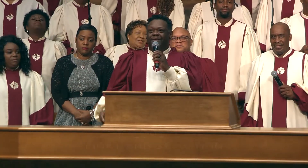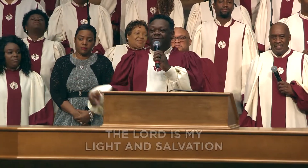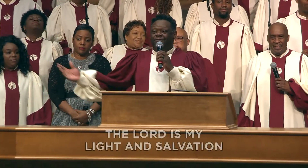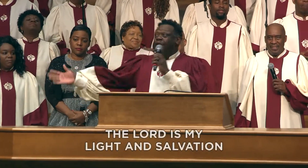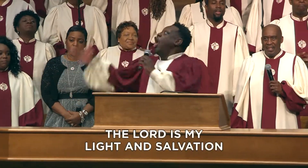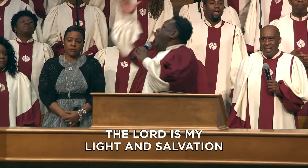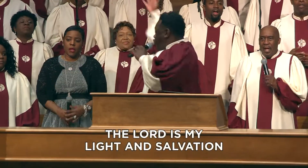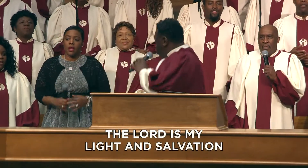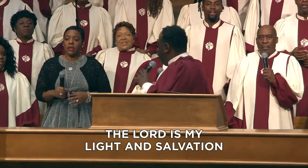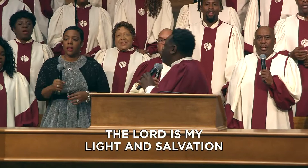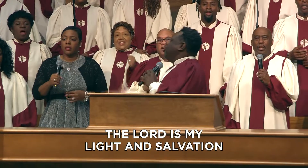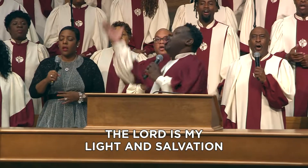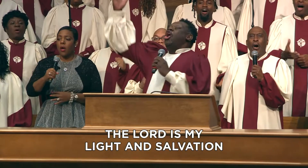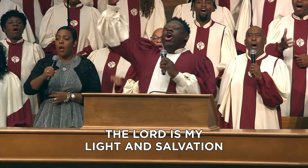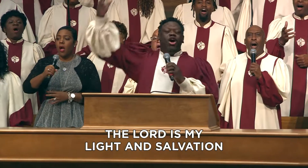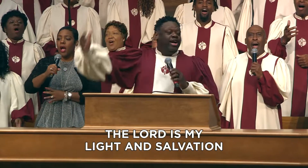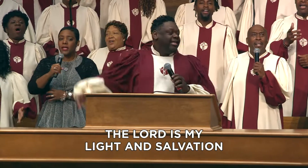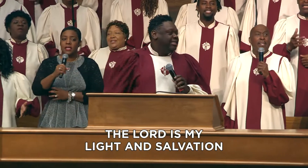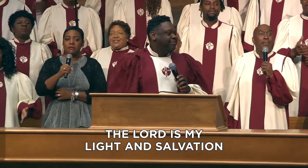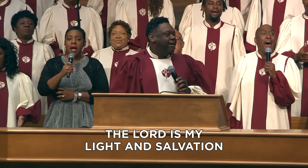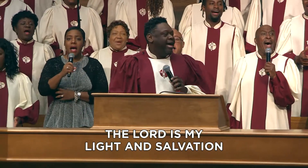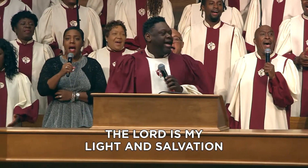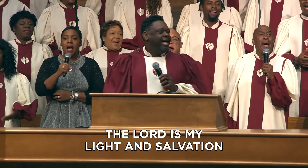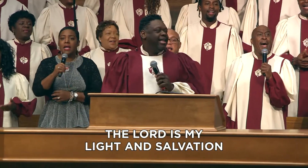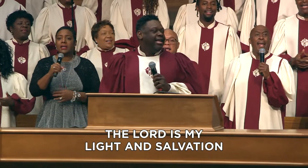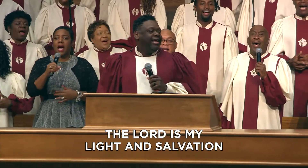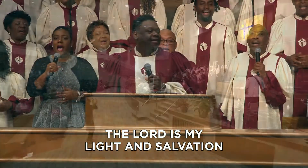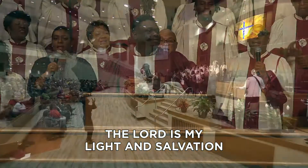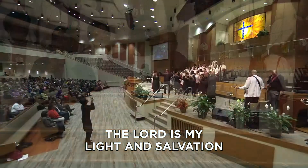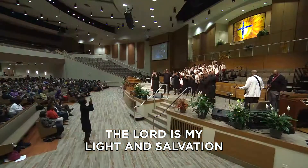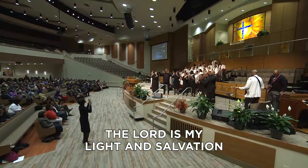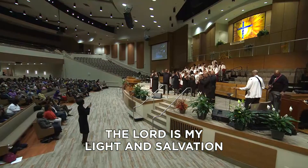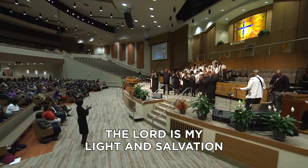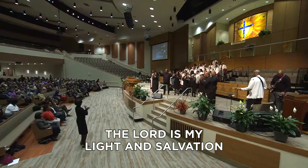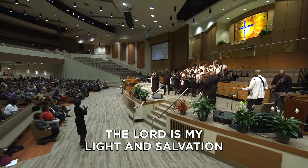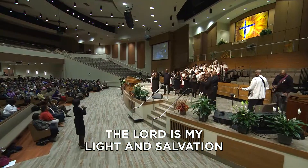Right here. The Lord.